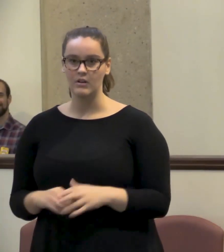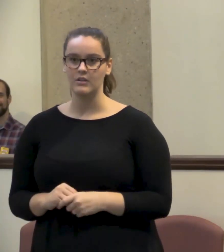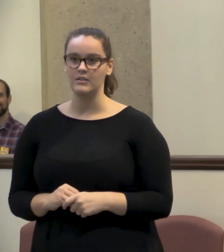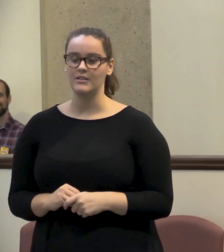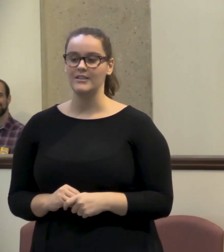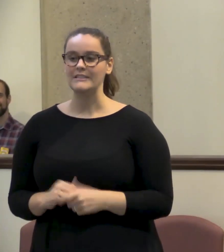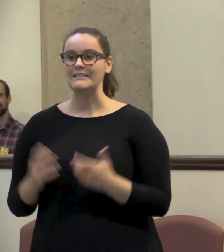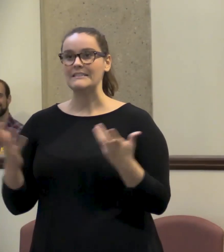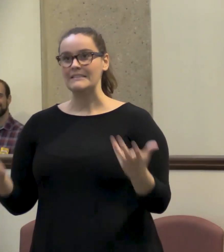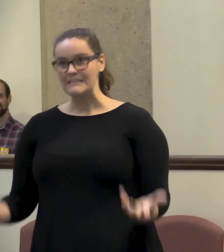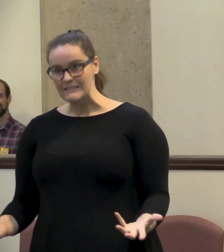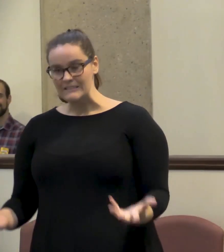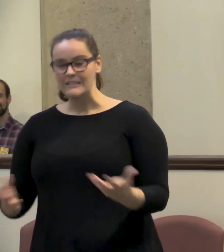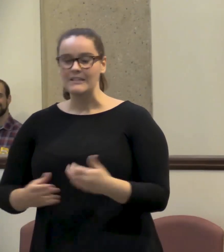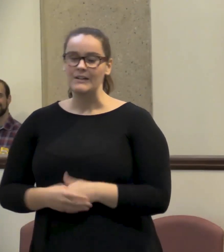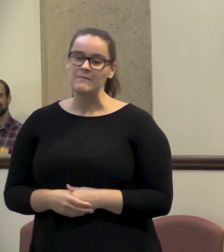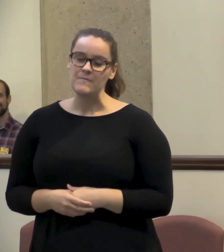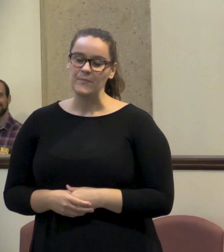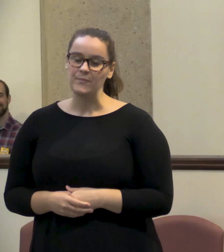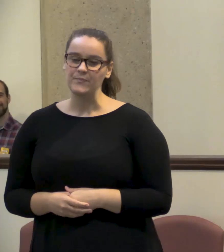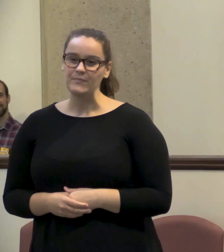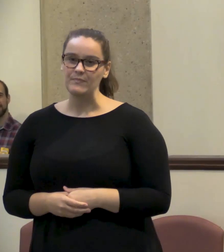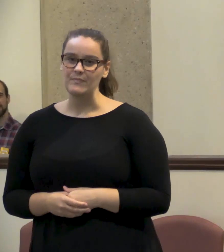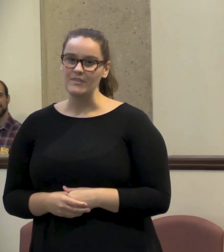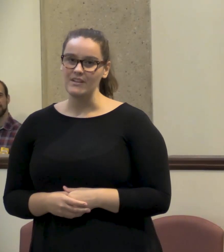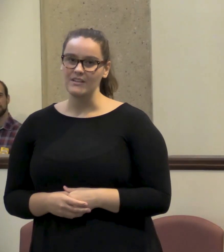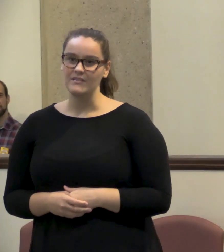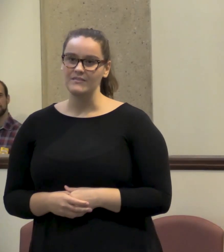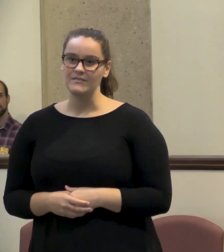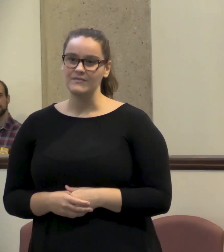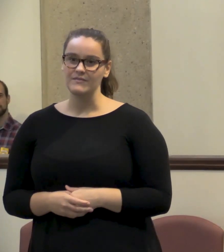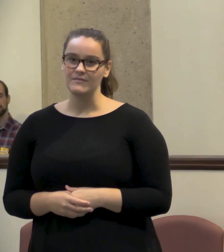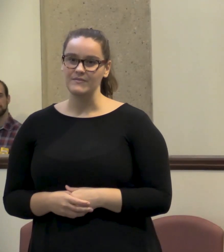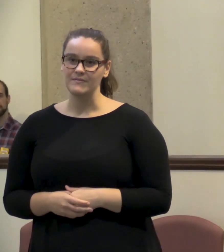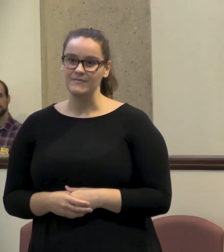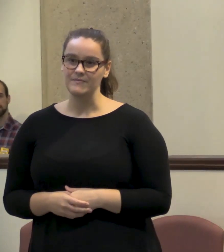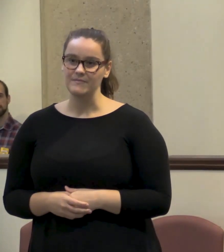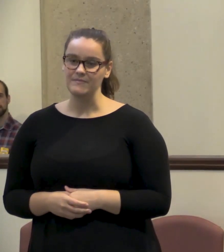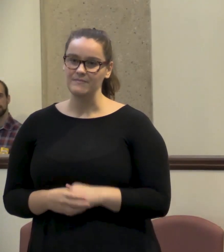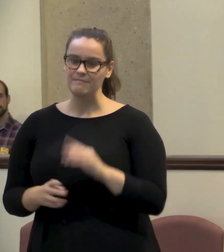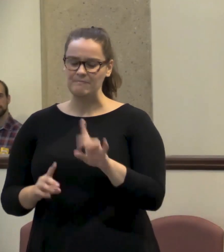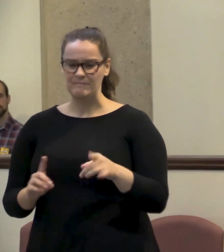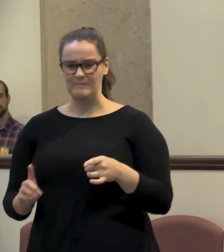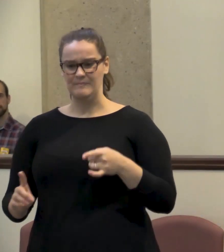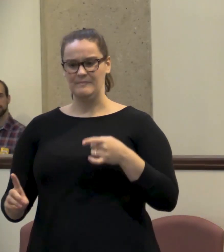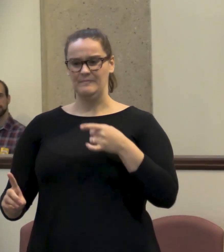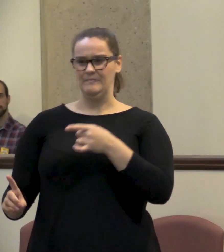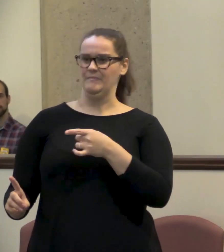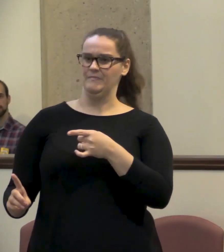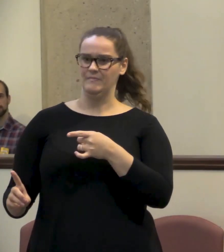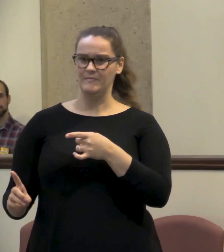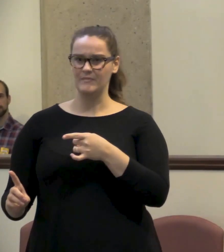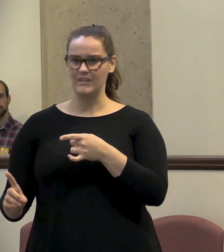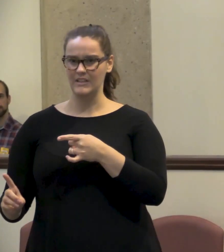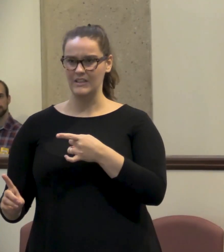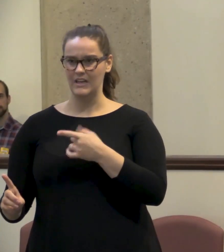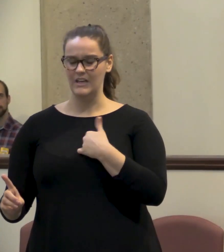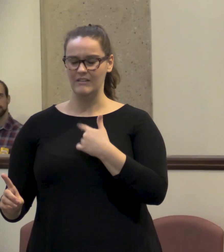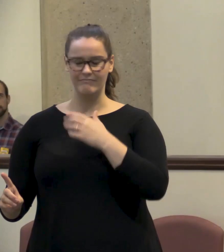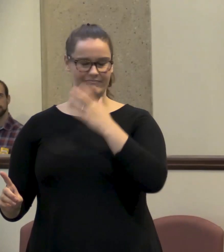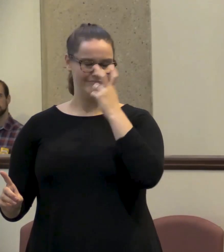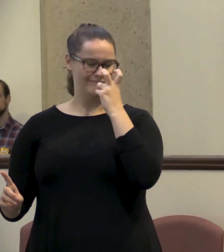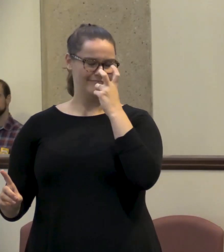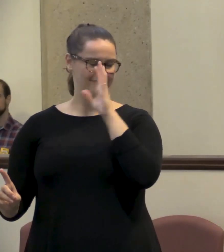All of which is to say that the rot of climate change denialism and the